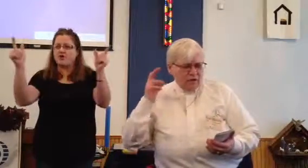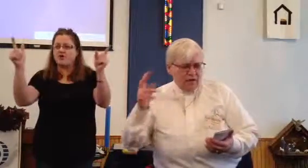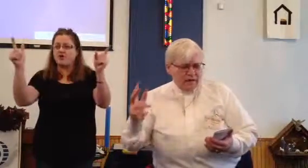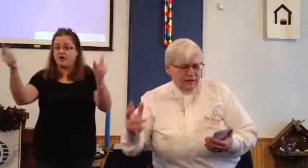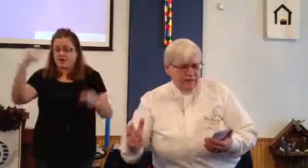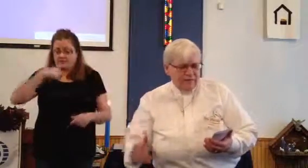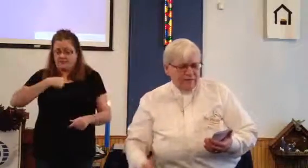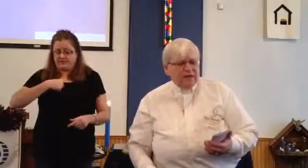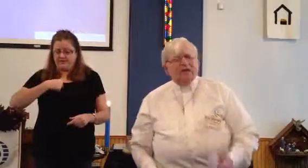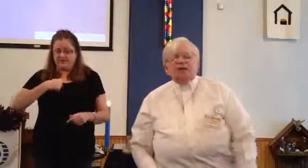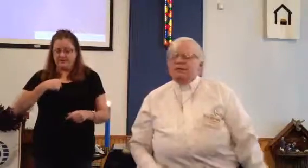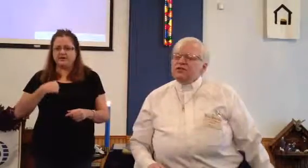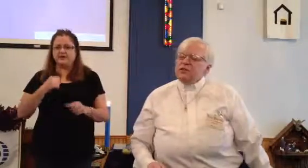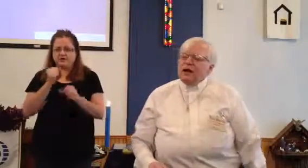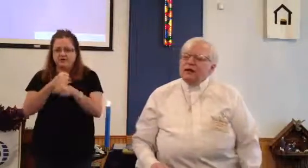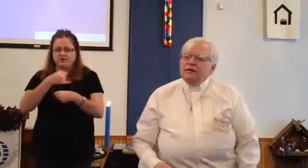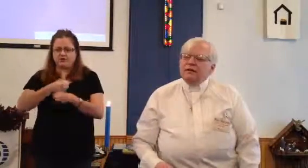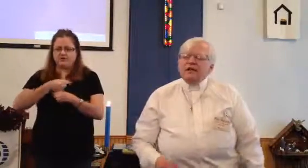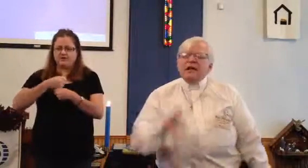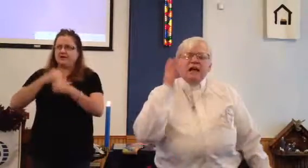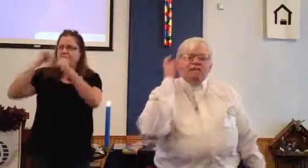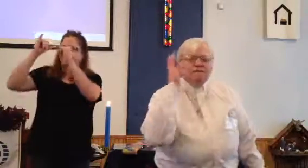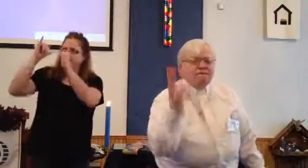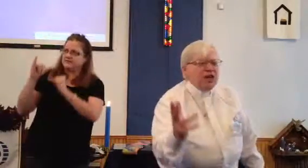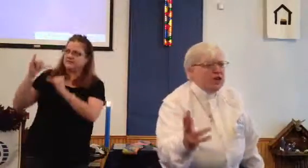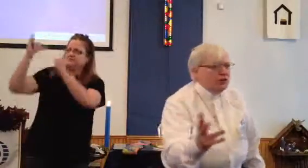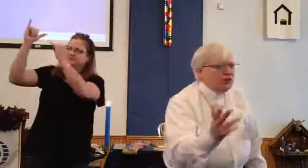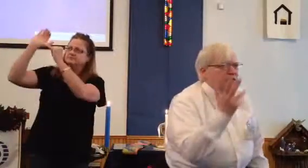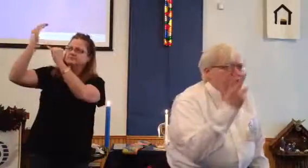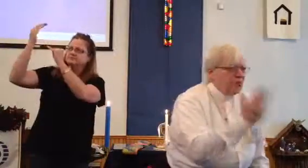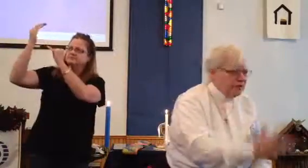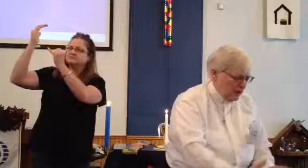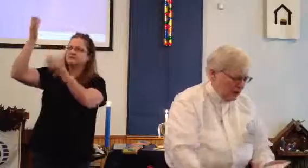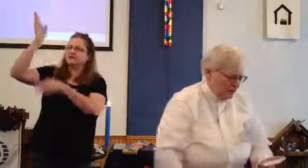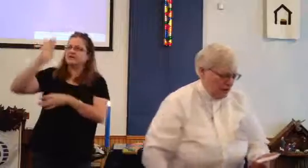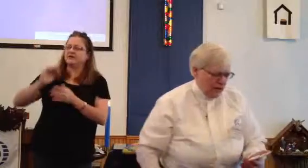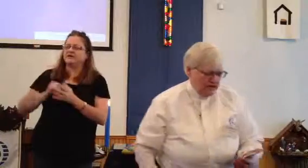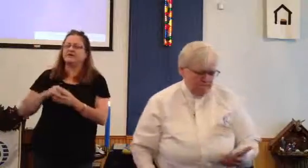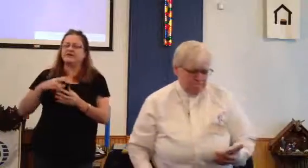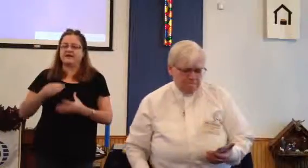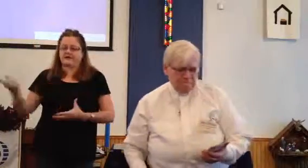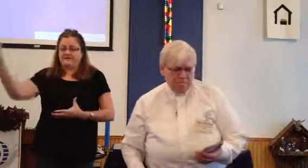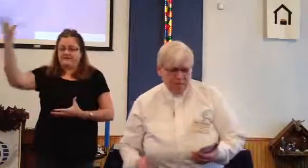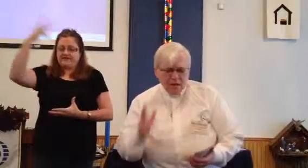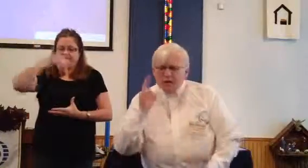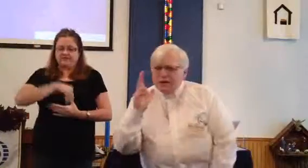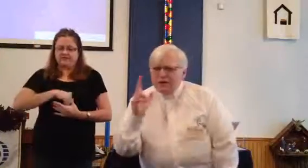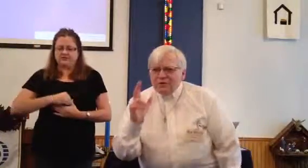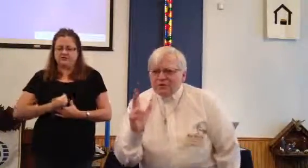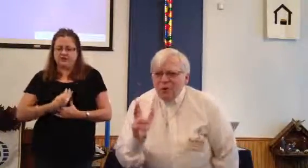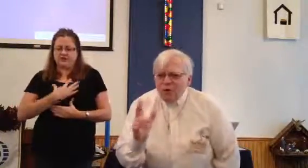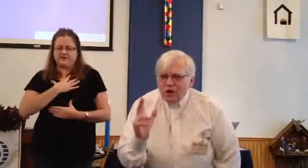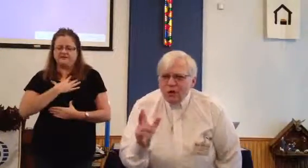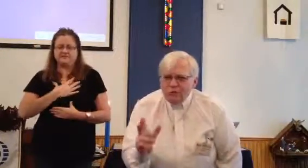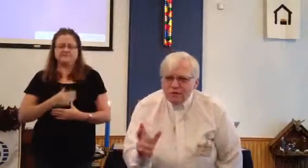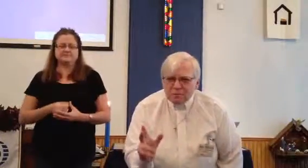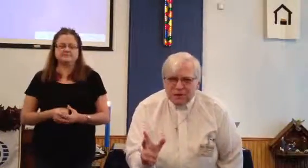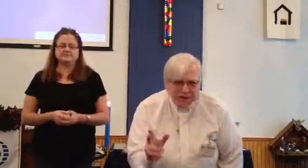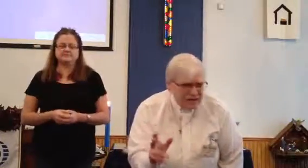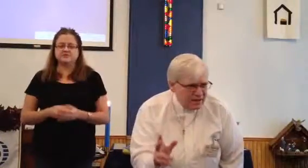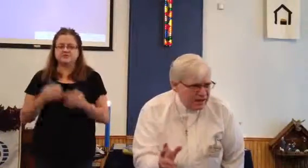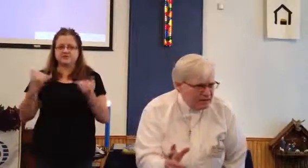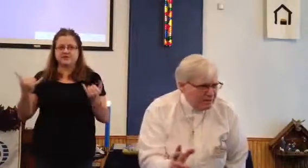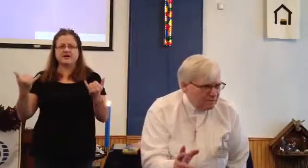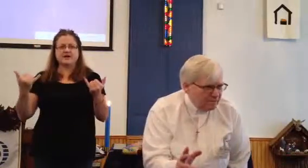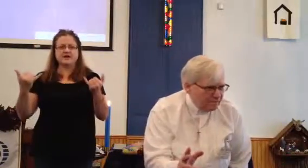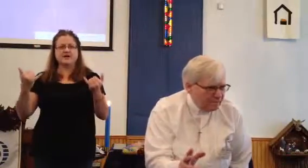are created in the image of God and filled with the light of God. So we'll go from this